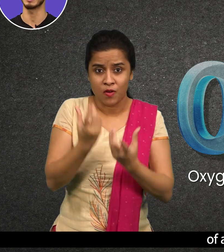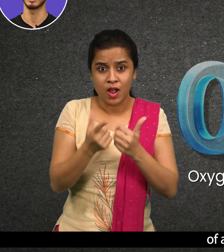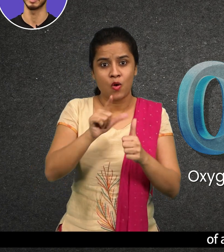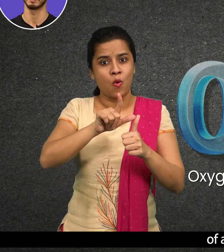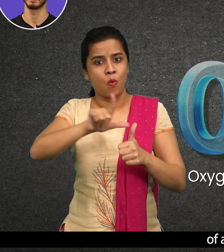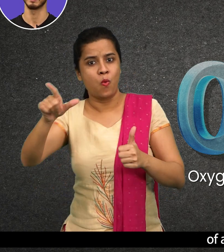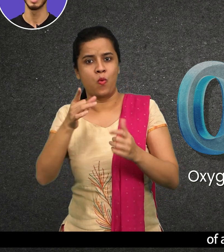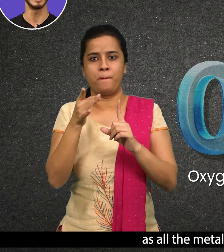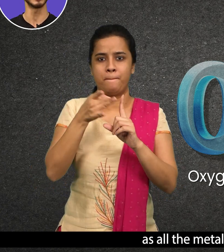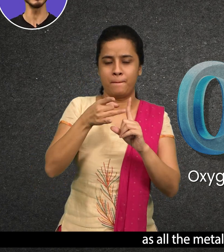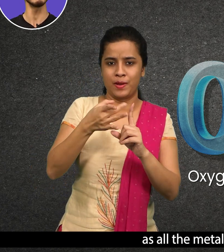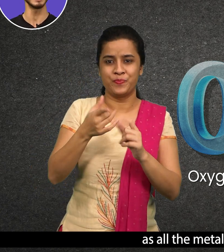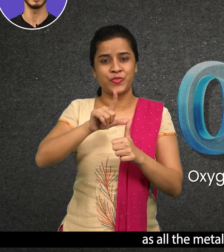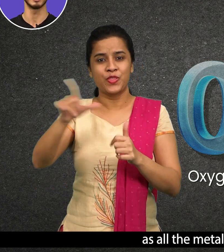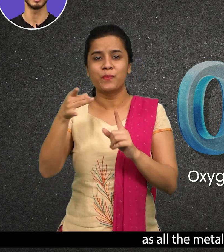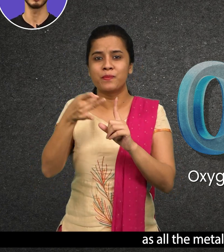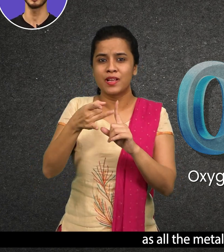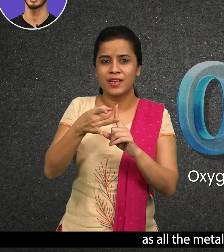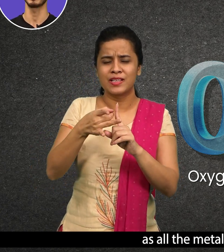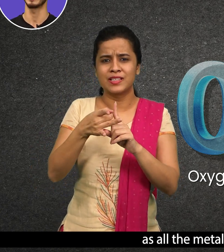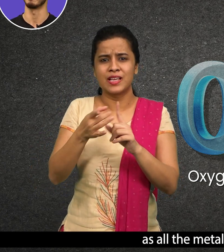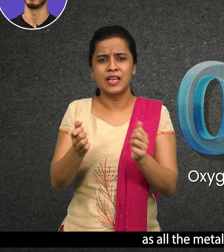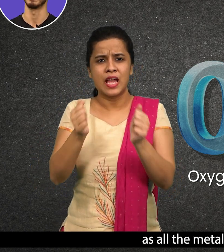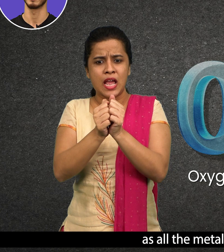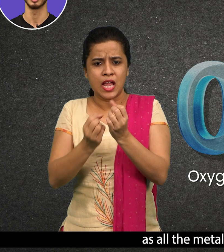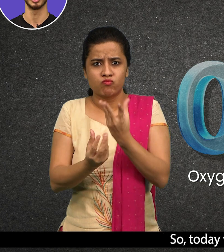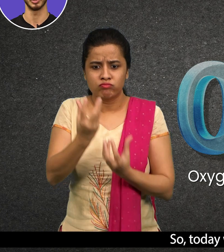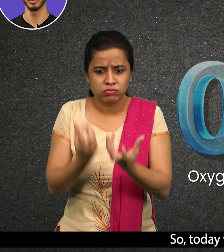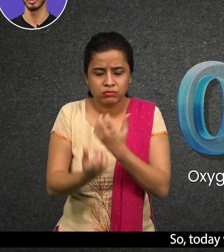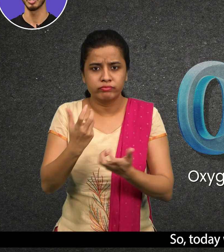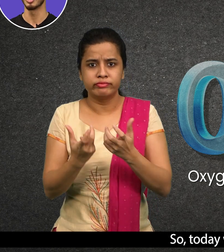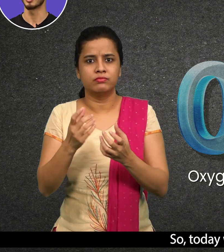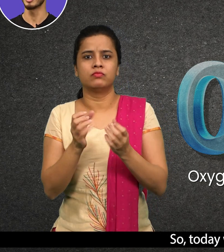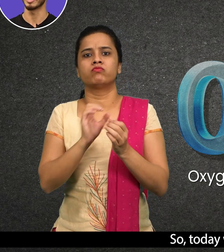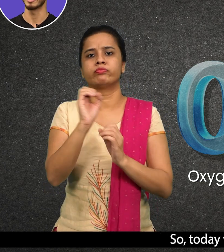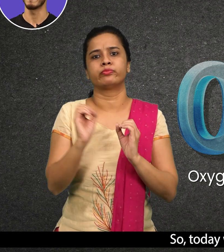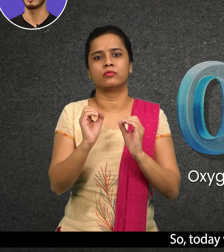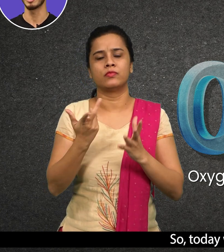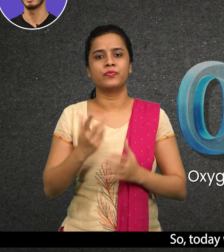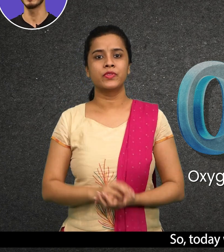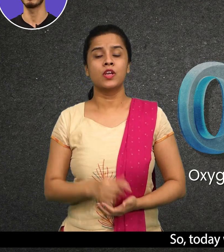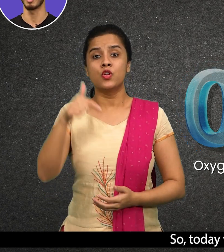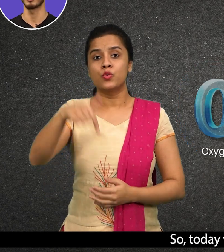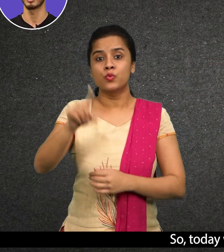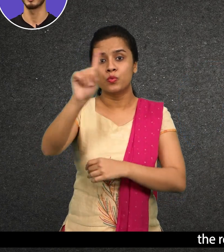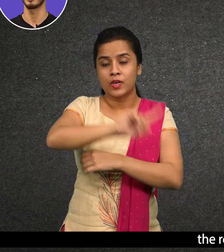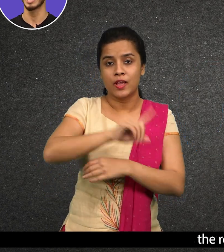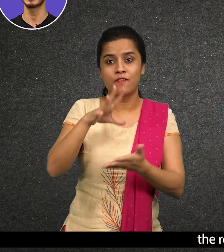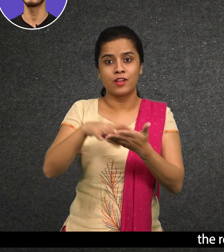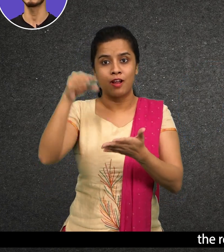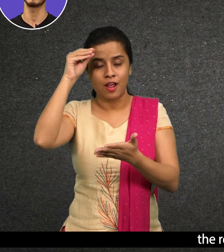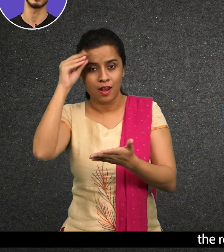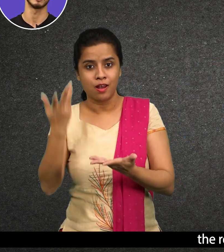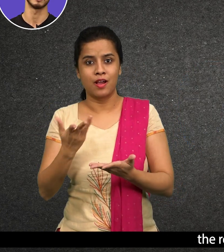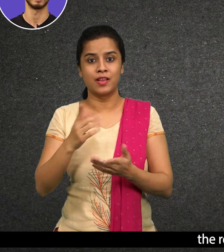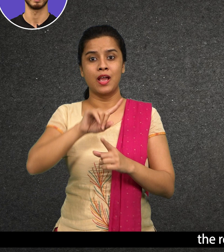the metals, as all the metals do not react with them. So, today we shall learn about the